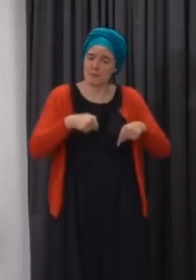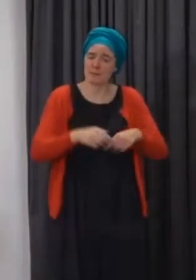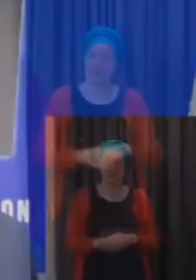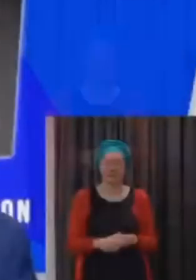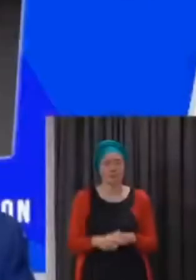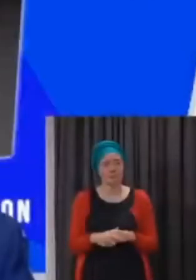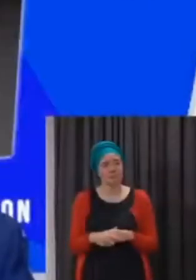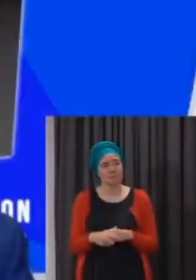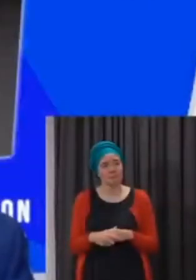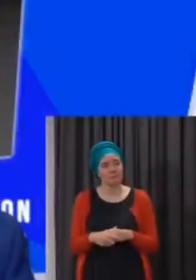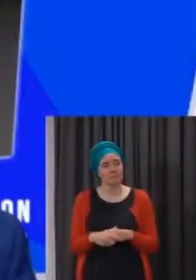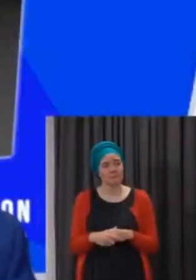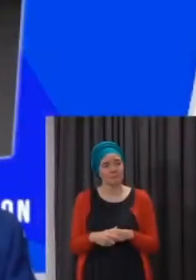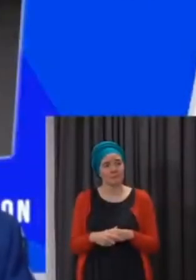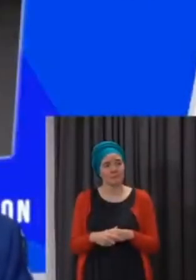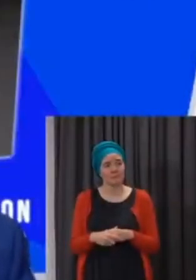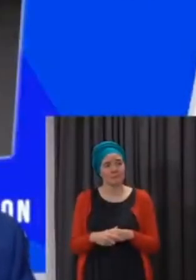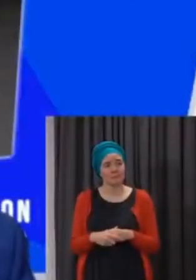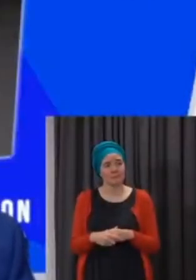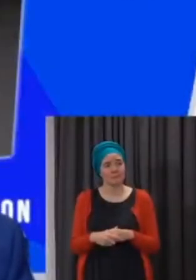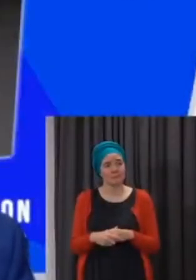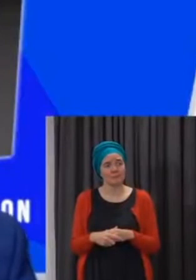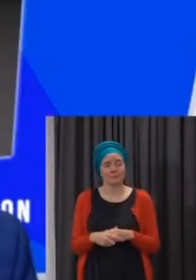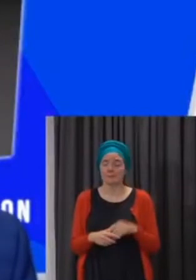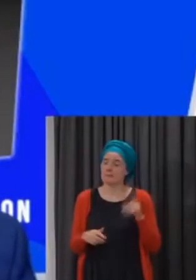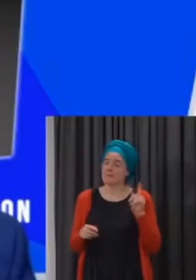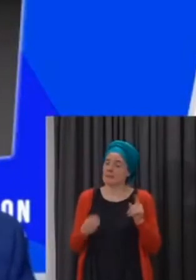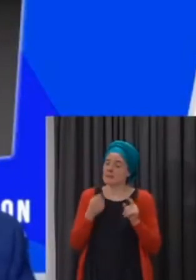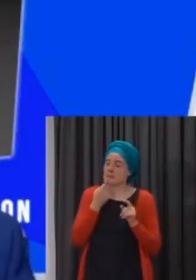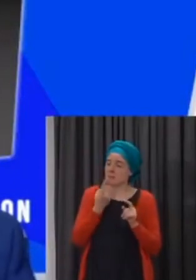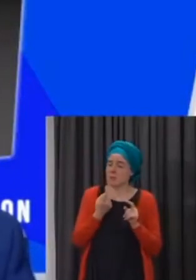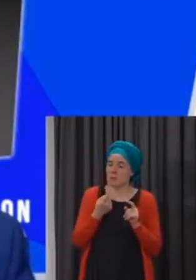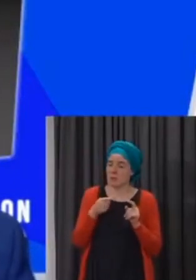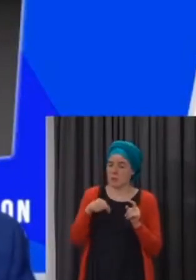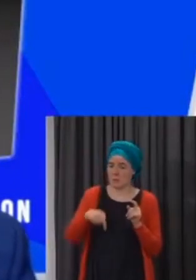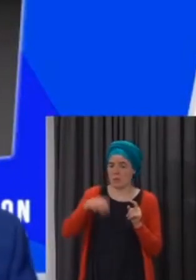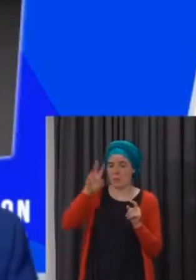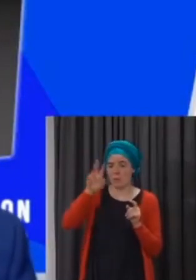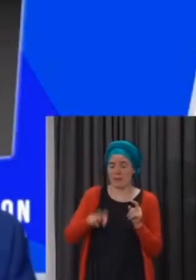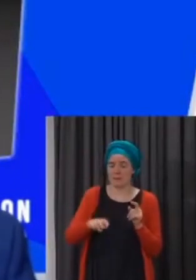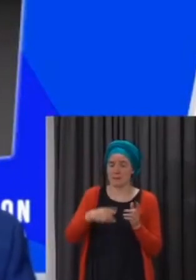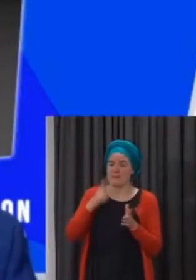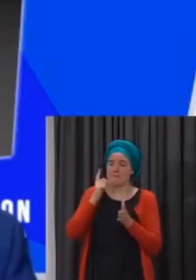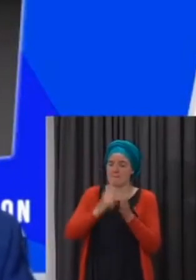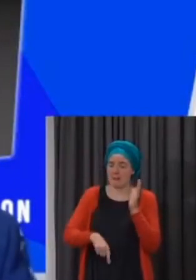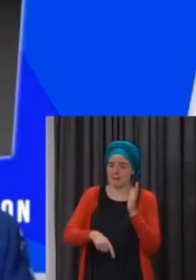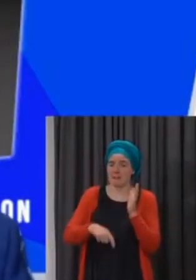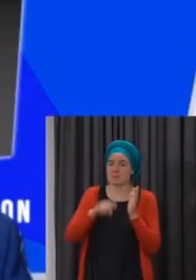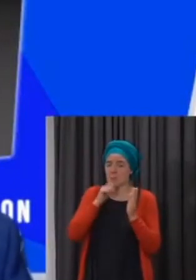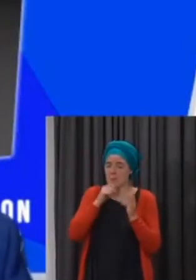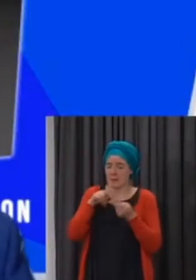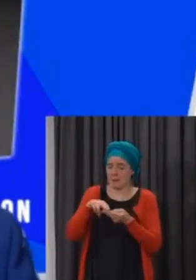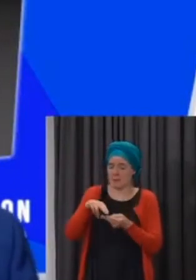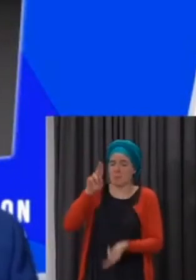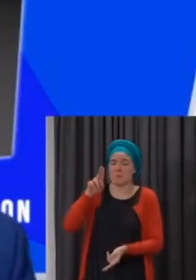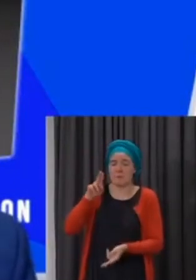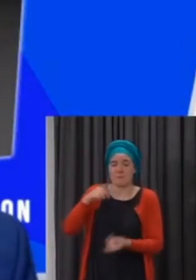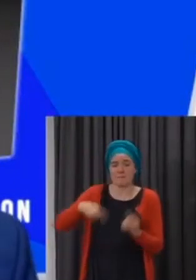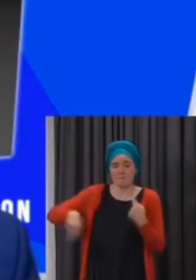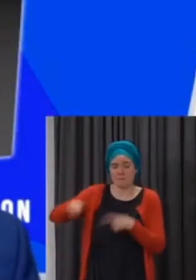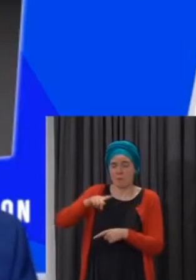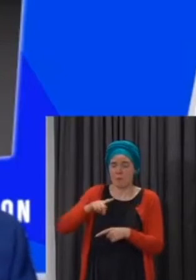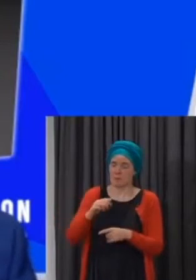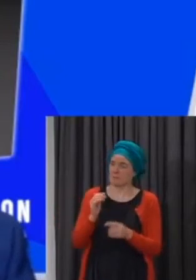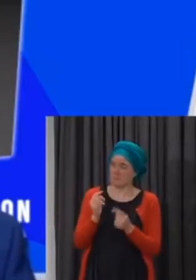Thank you. And of course, from tomorrow, fines in Wales will be increased to nearly £2,000 for people who are found to be